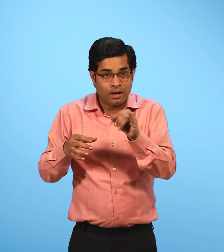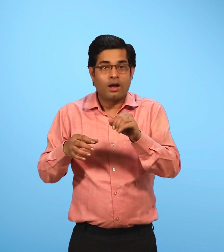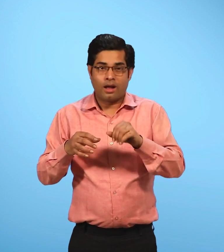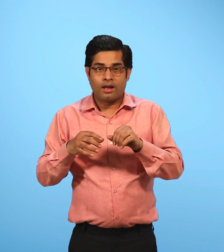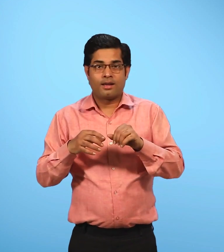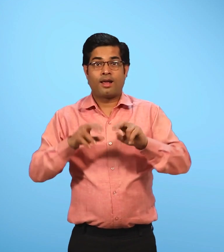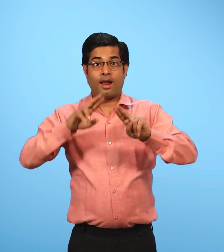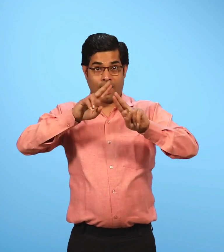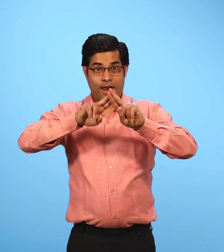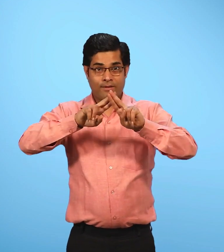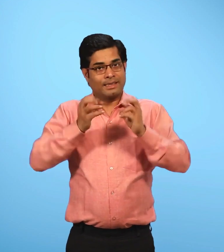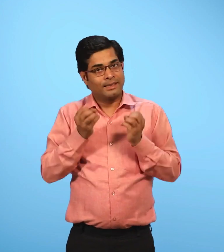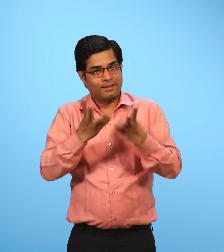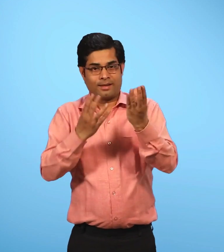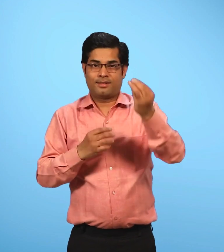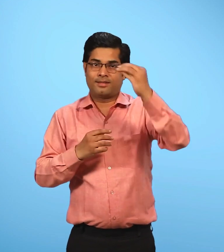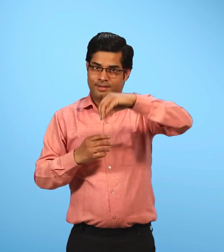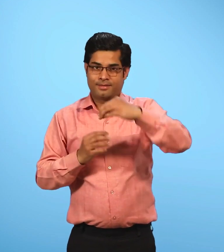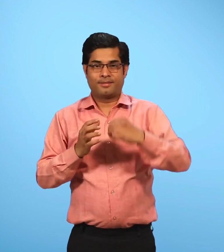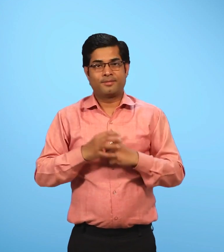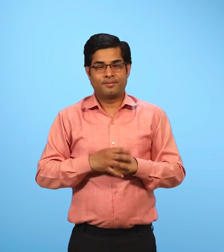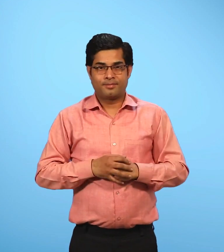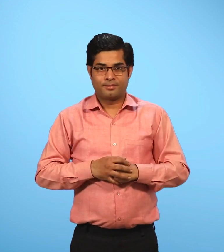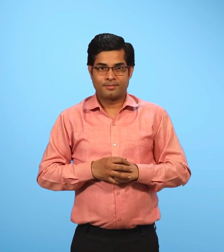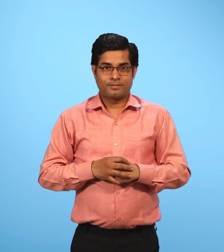1. A two-letter word